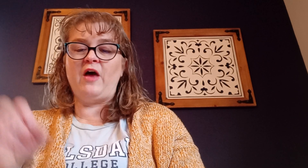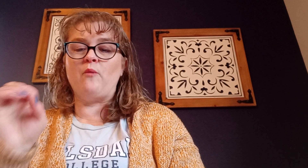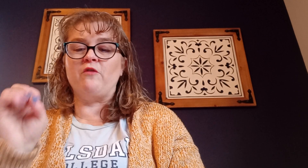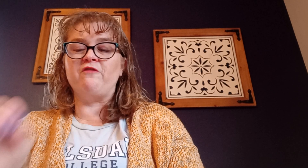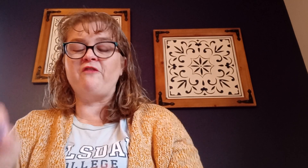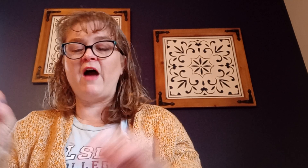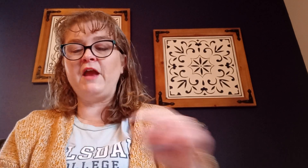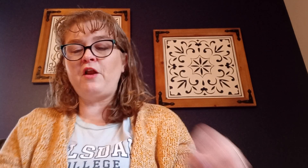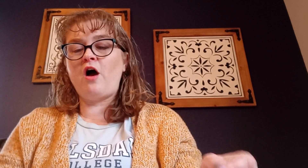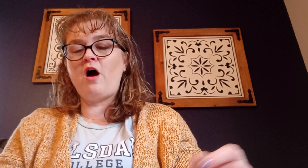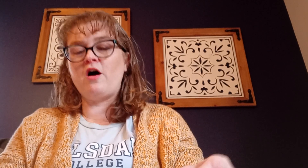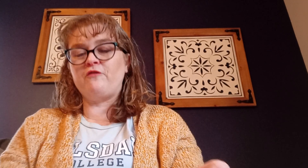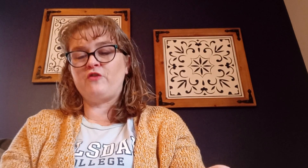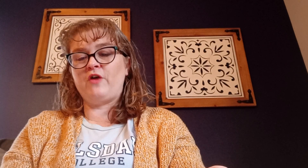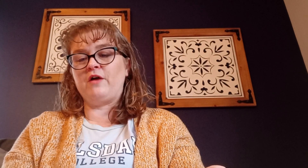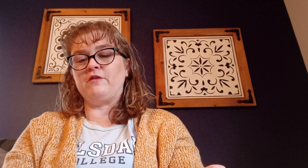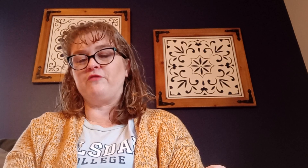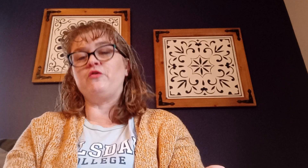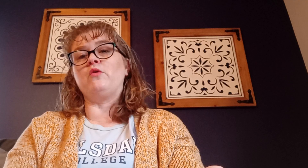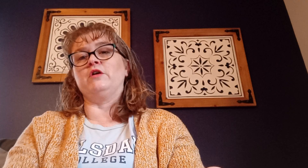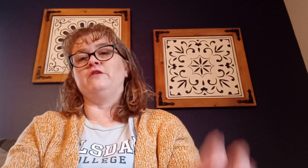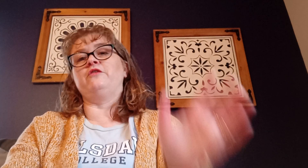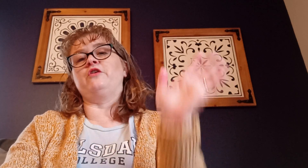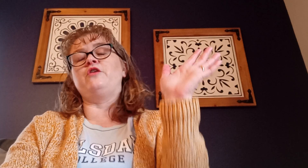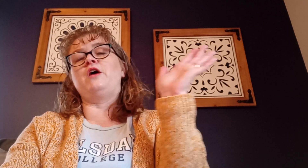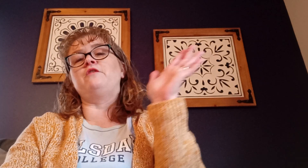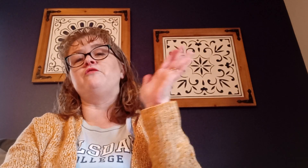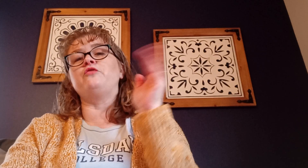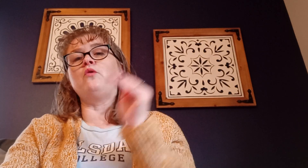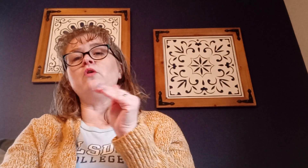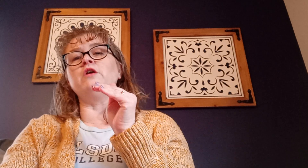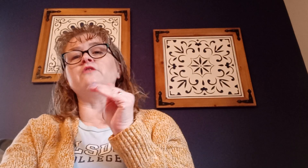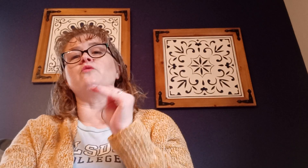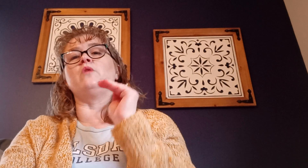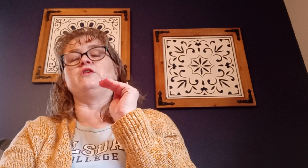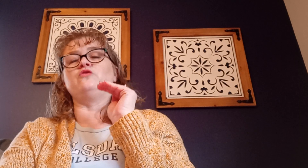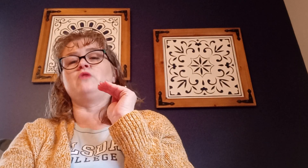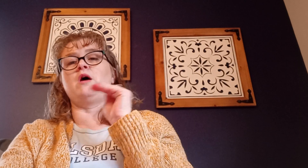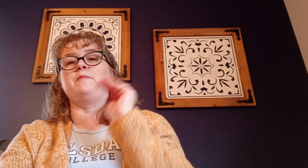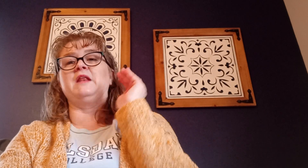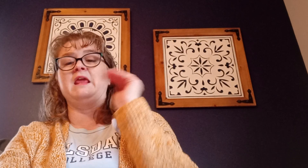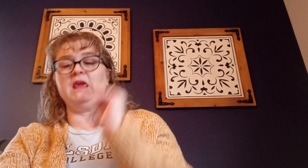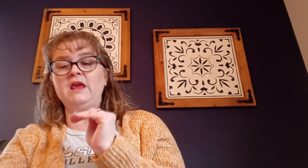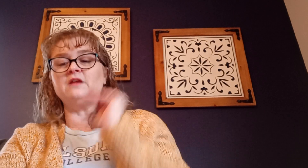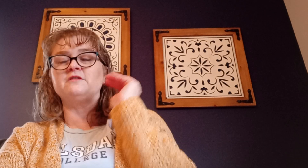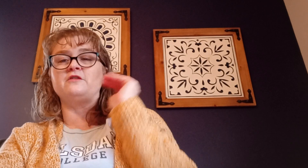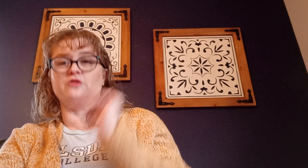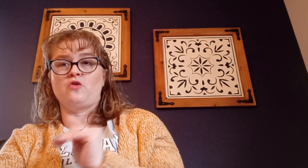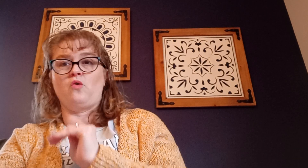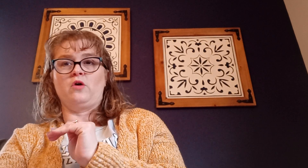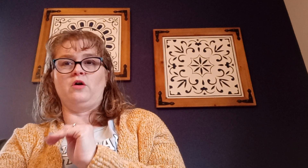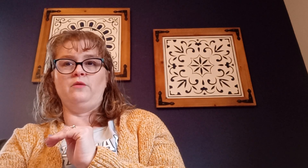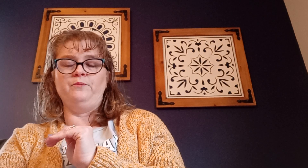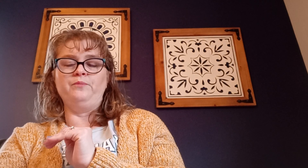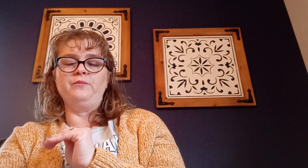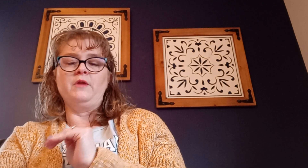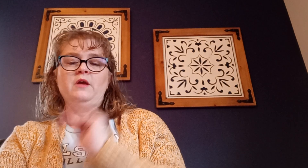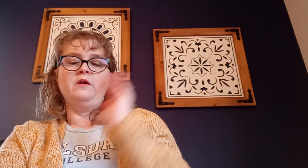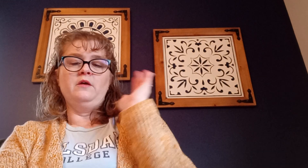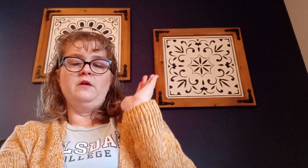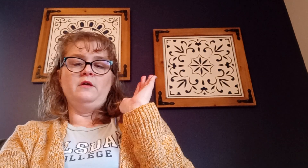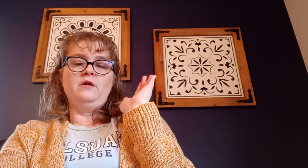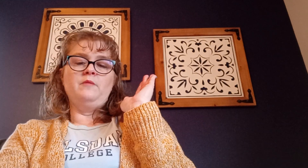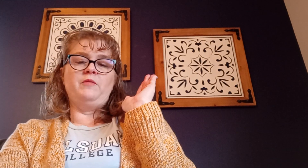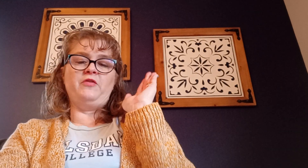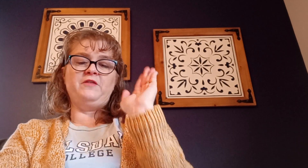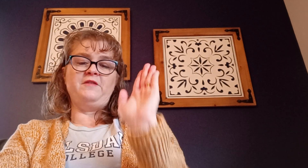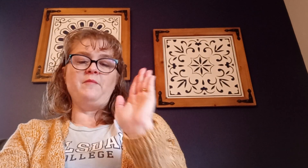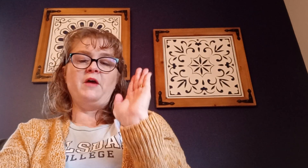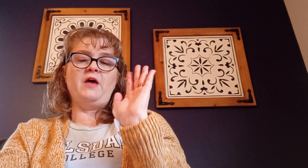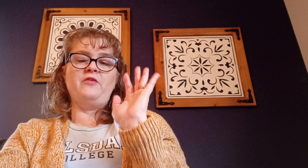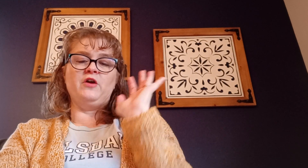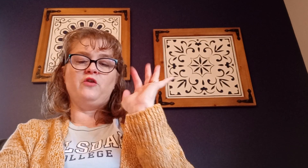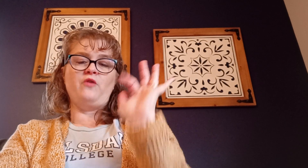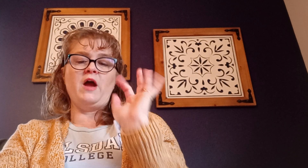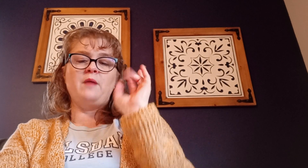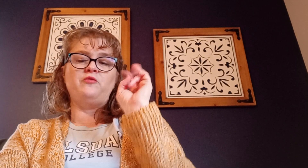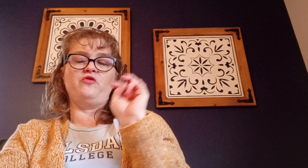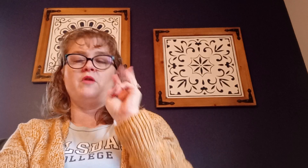will fight off crown of thorns. So the crown of thorns want to come and eat the coral. But the crab, shrimp,